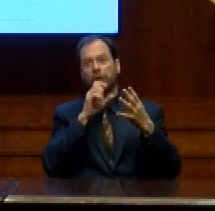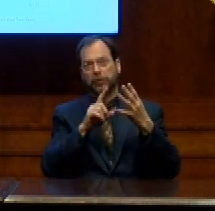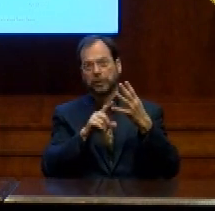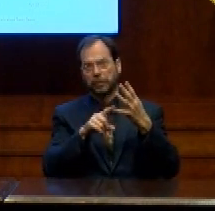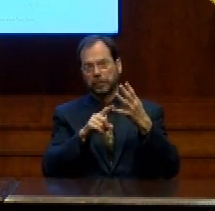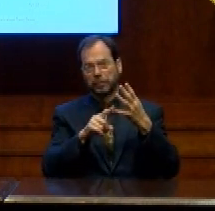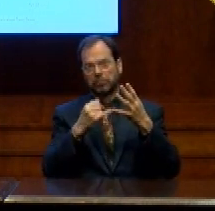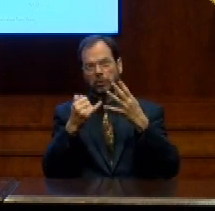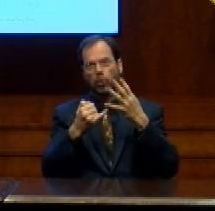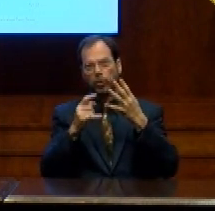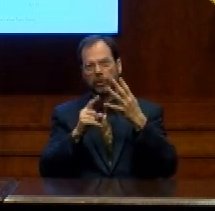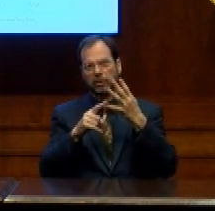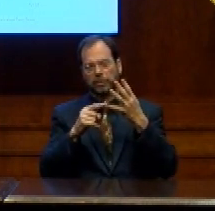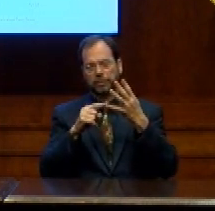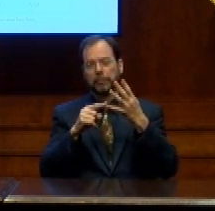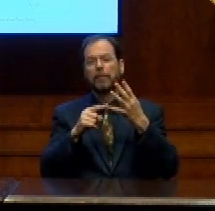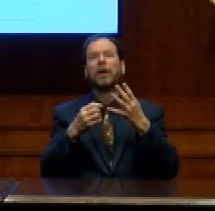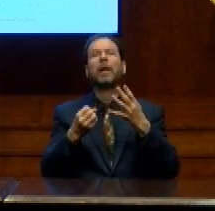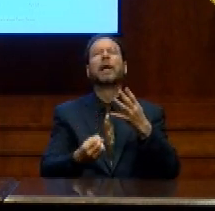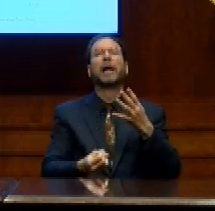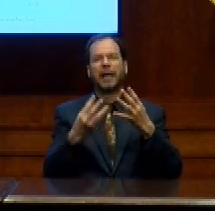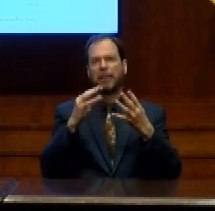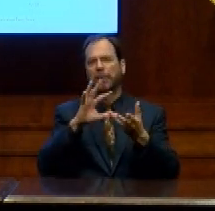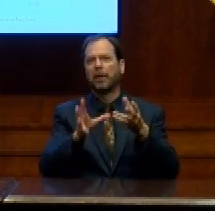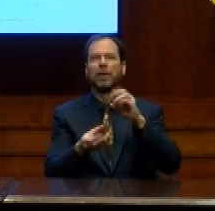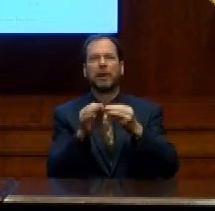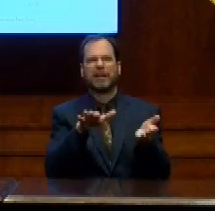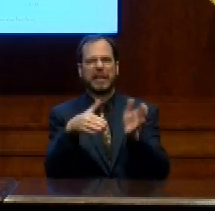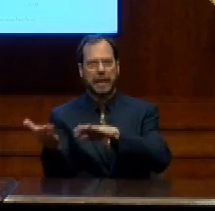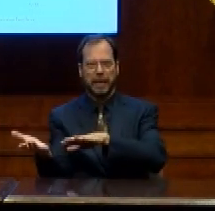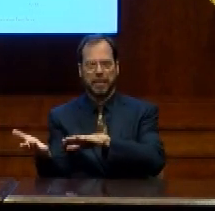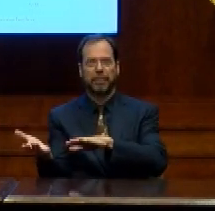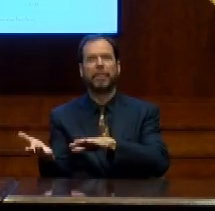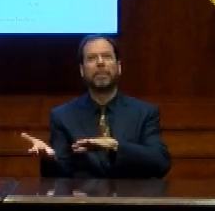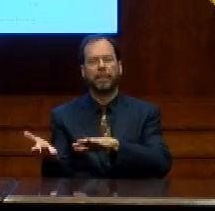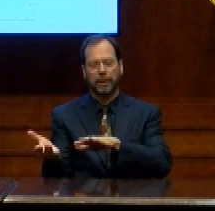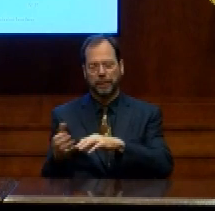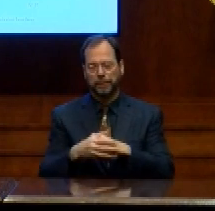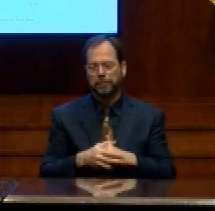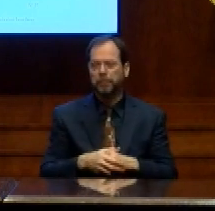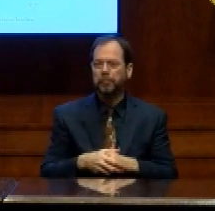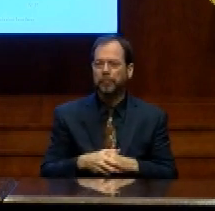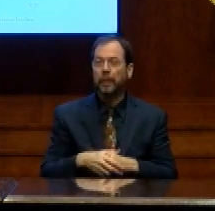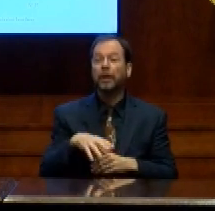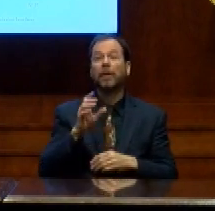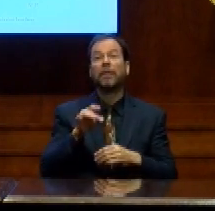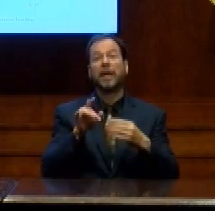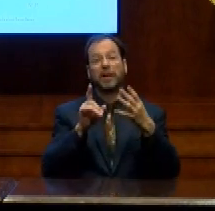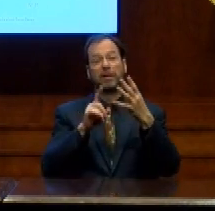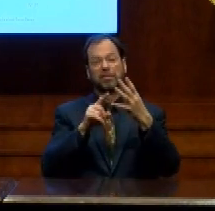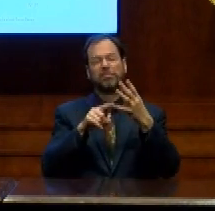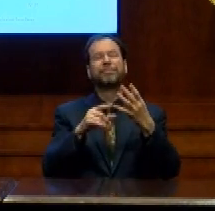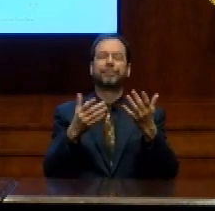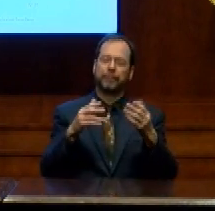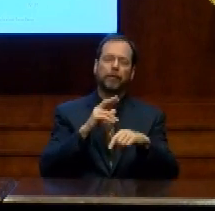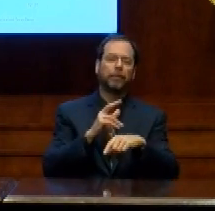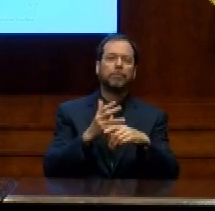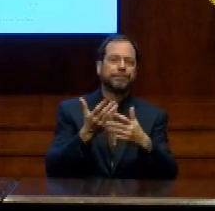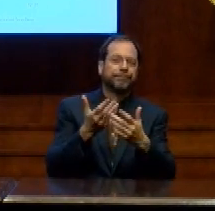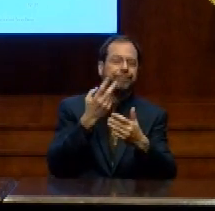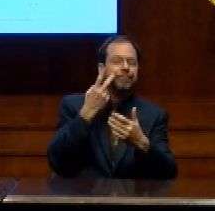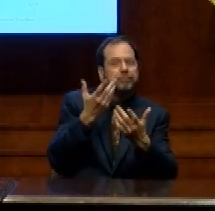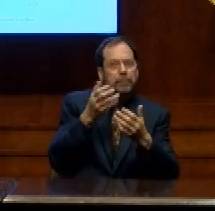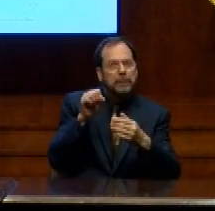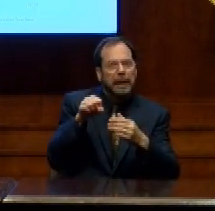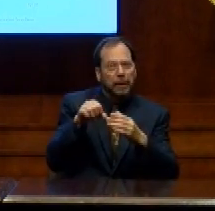orange. That's the total number of fatalities that have been suffered. Now, as you see, that line continues to go